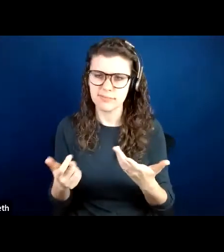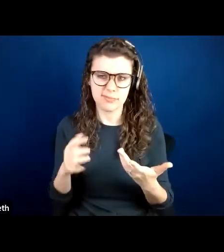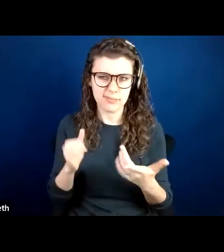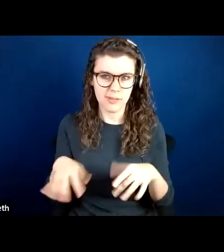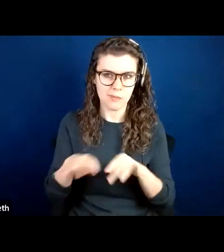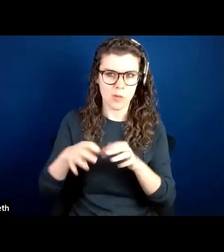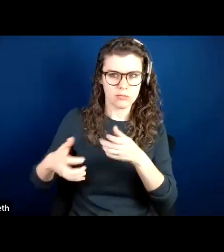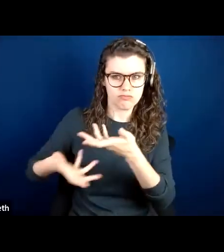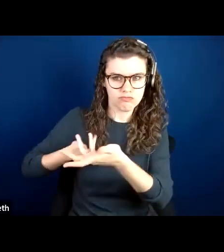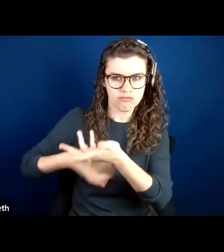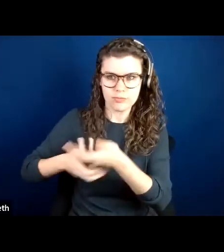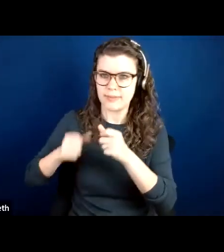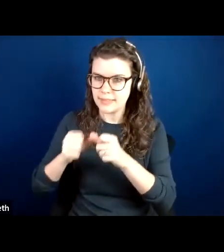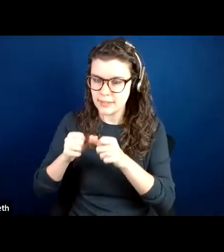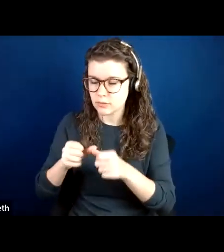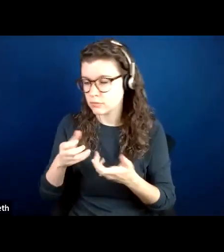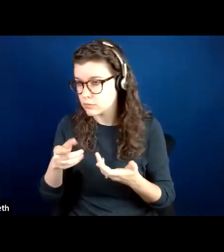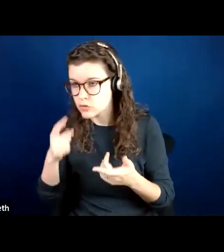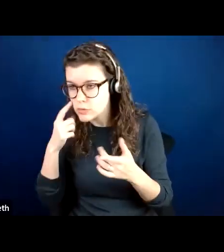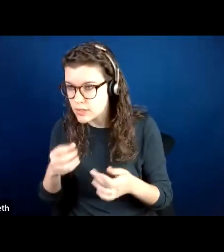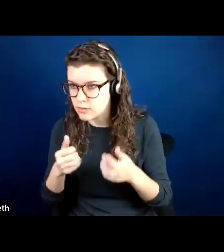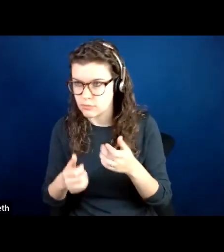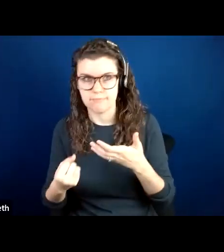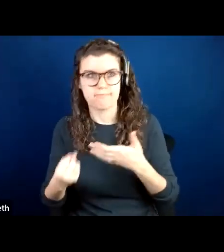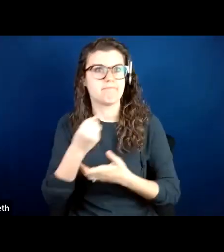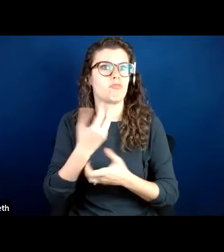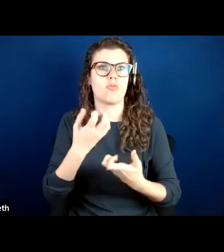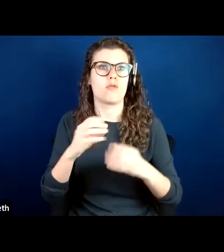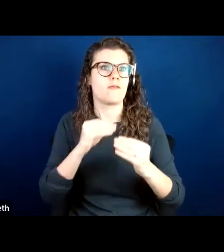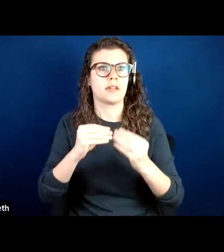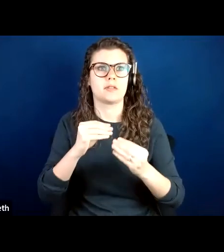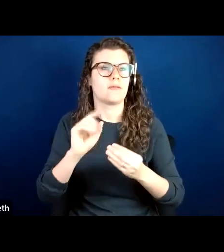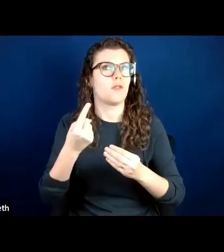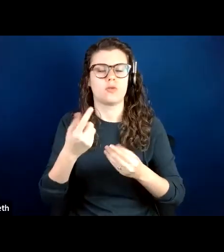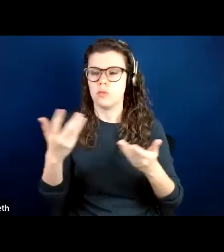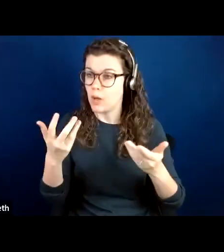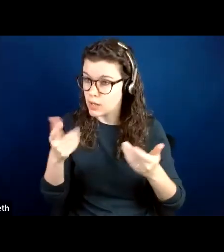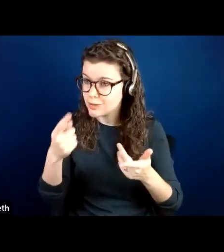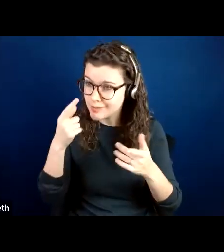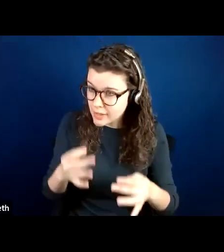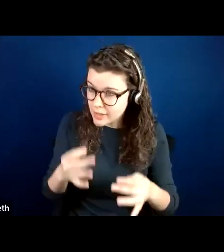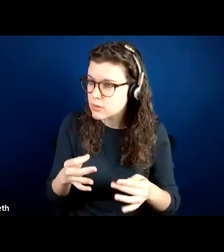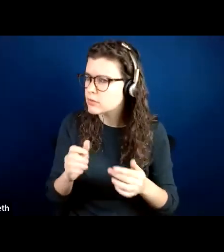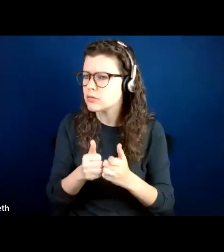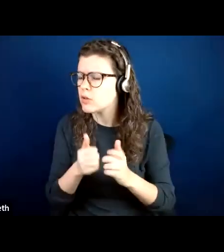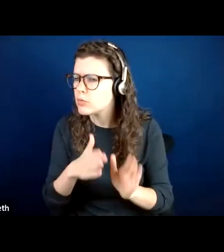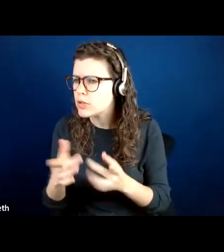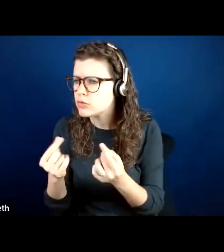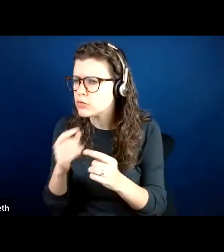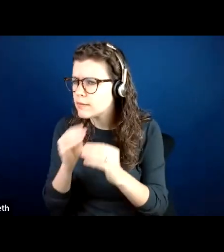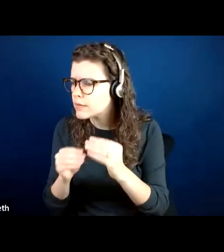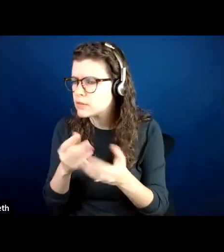Have they decided what their most urgent fixes are and how they're going to address them?